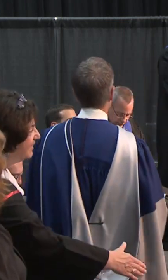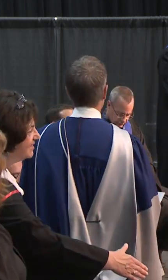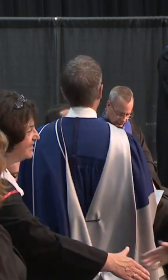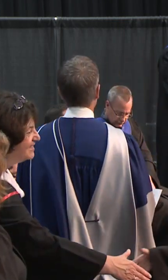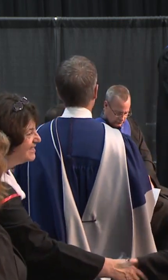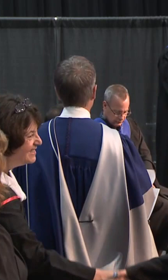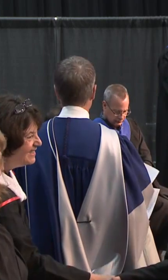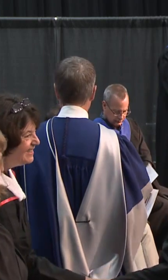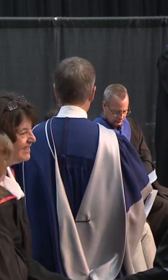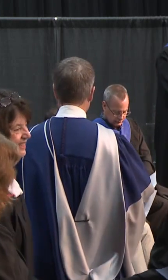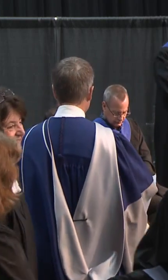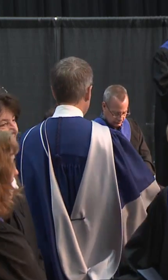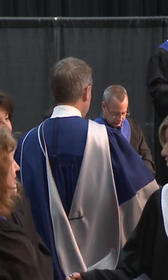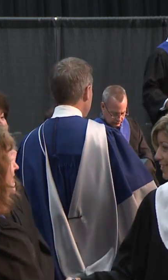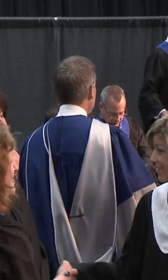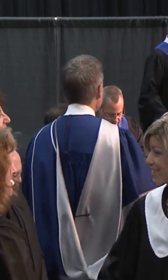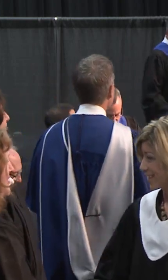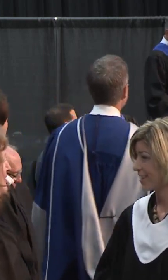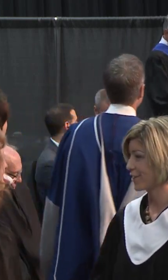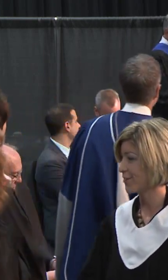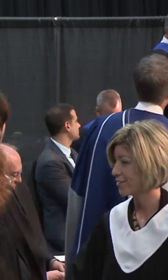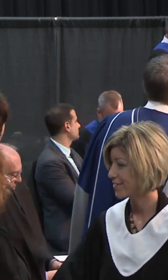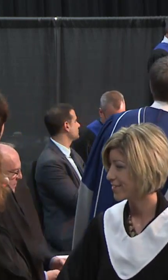Kelly Maya.